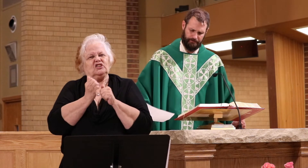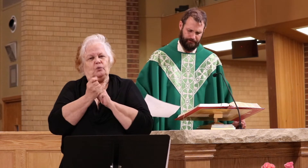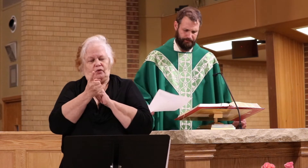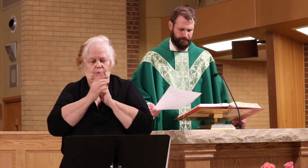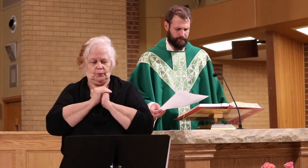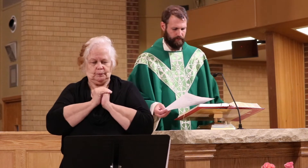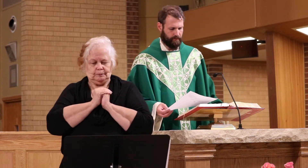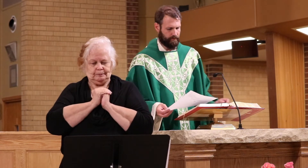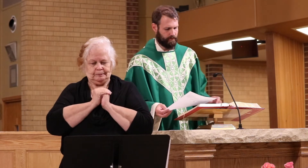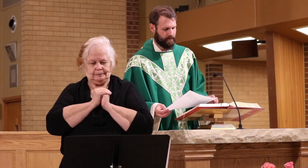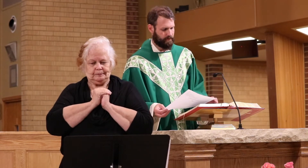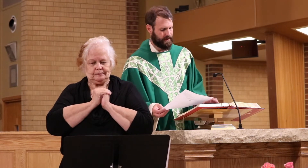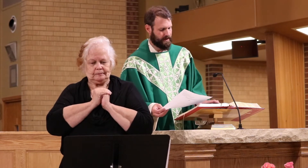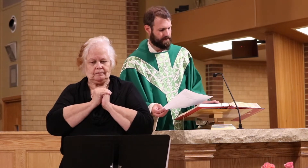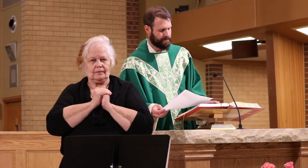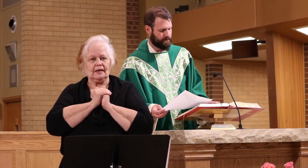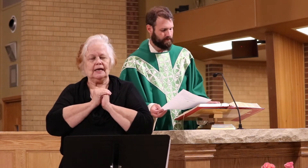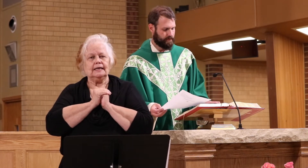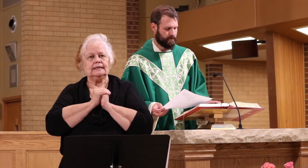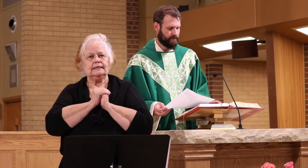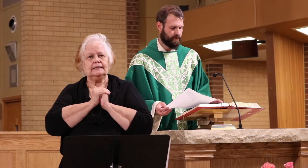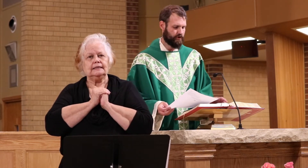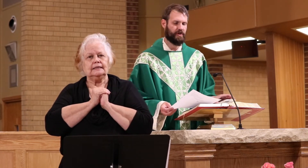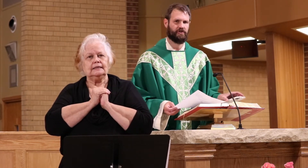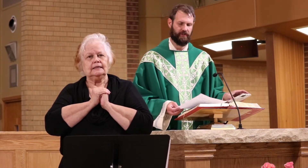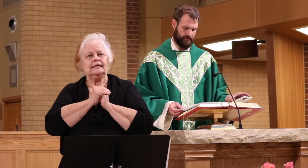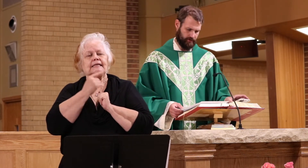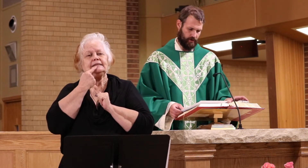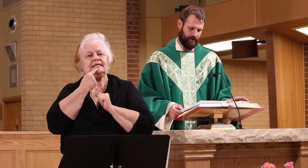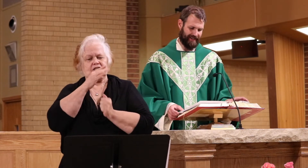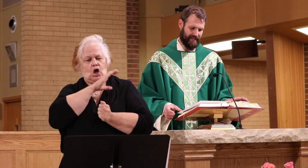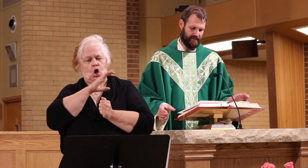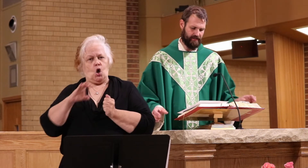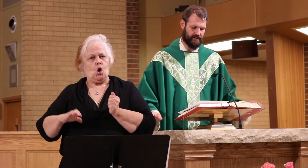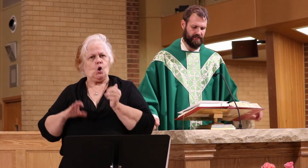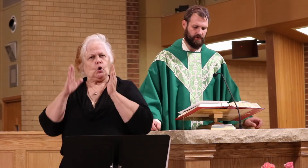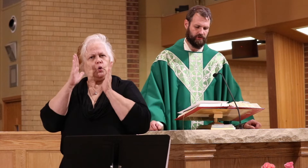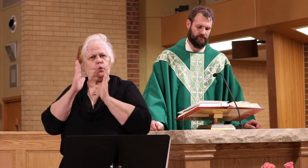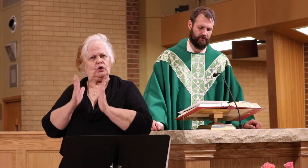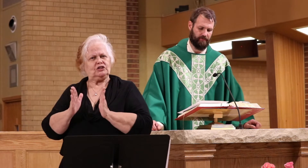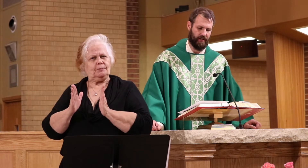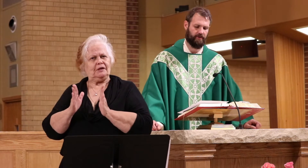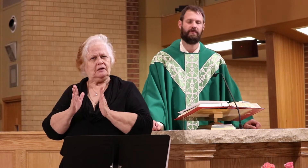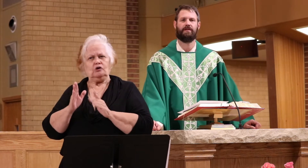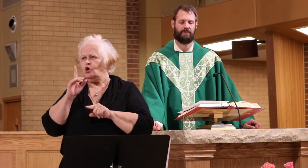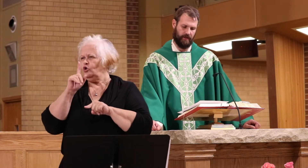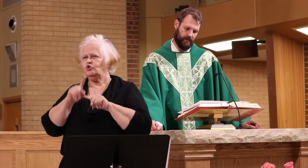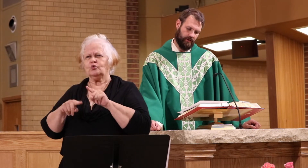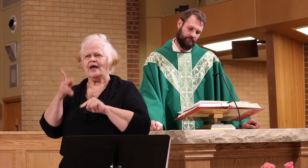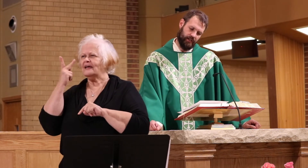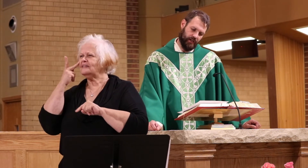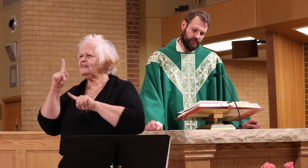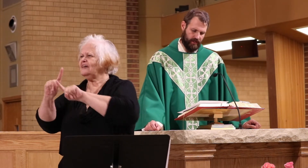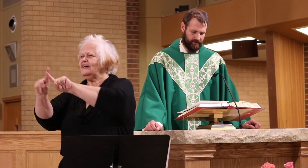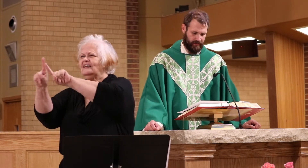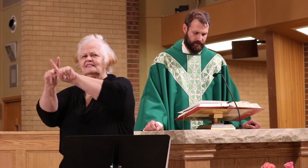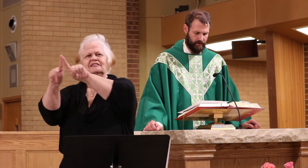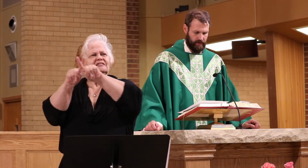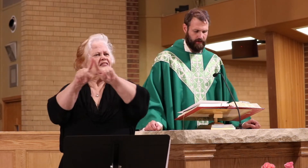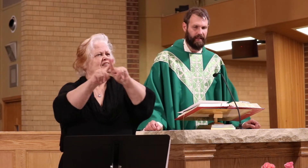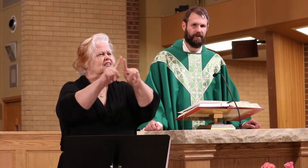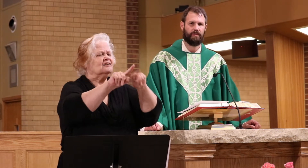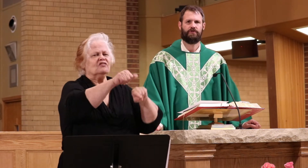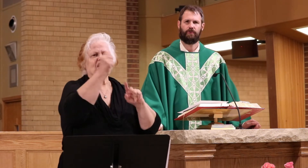you. He says, Christians are indistinguishable from other men by